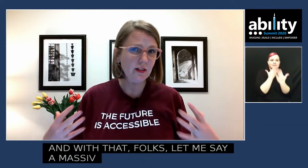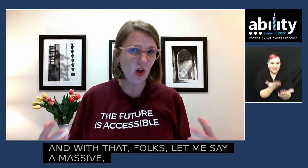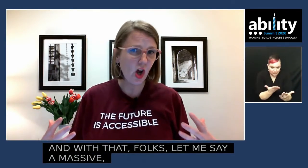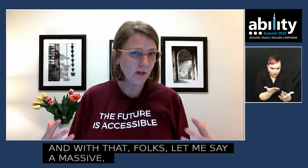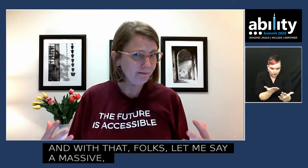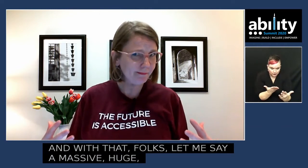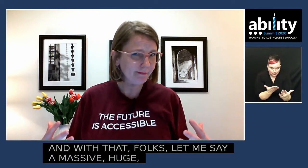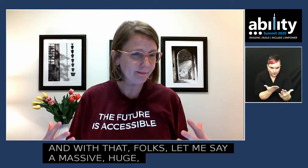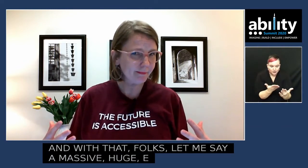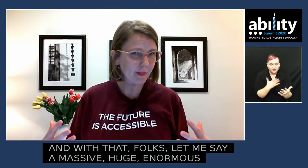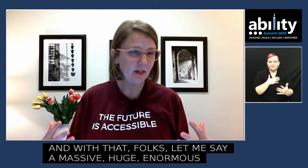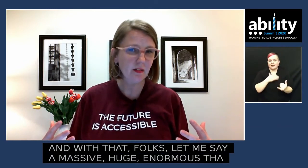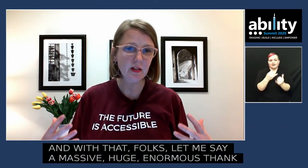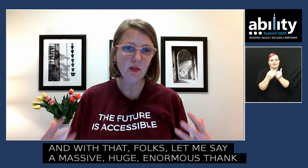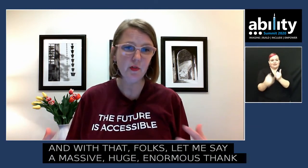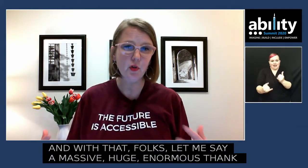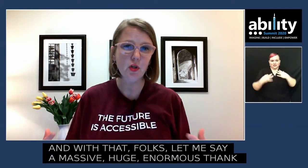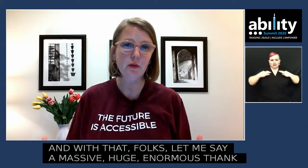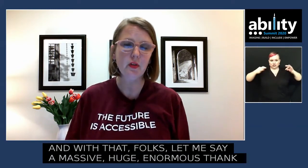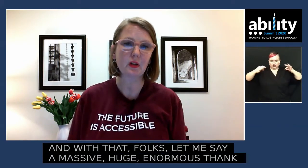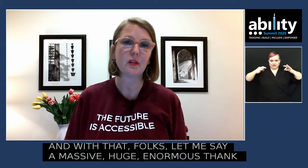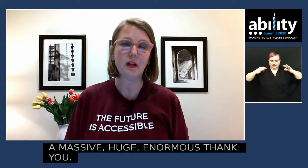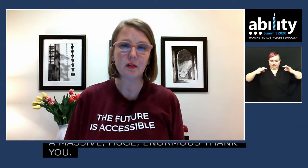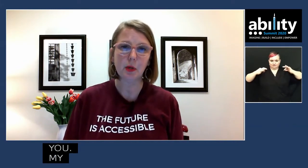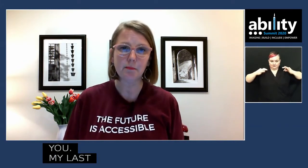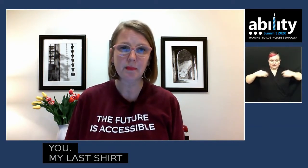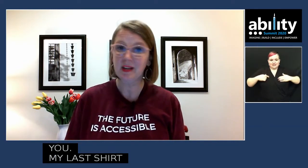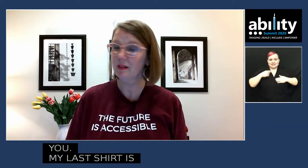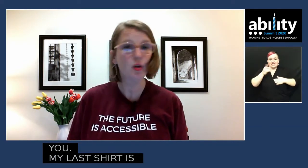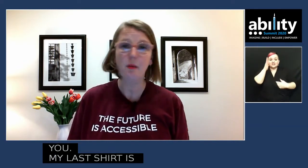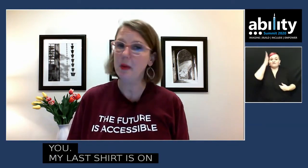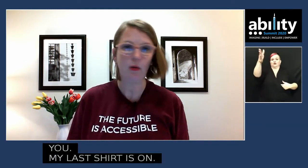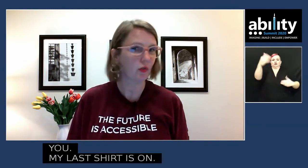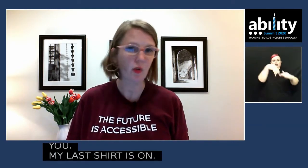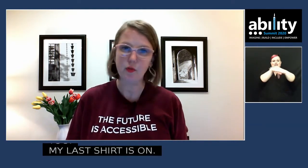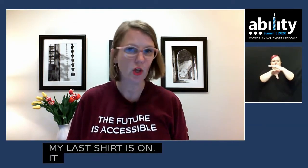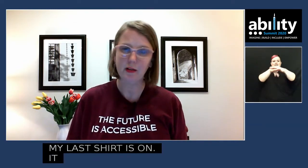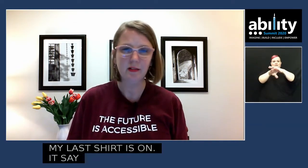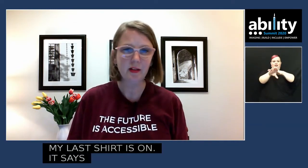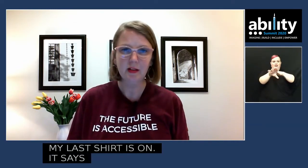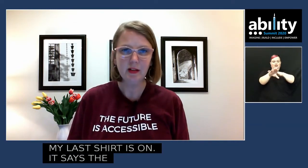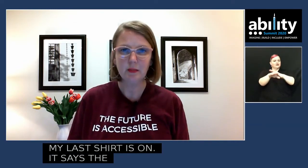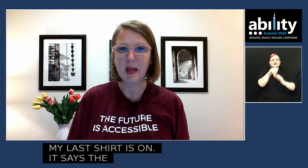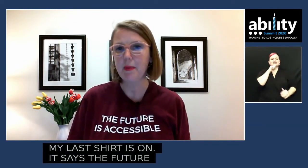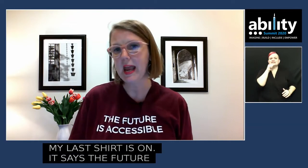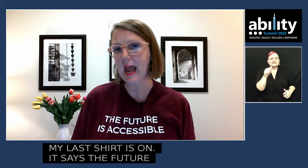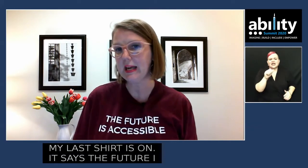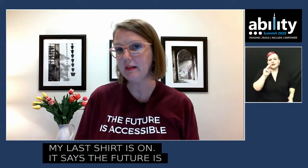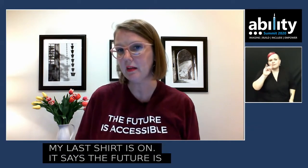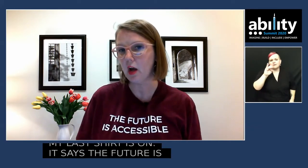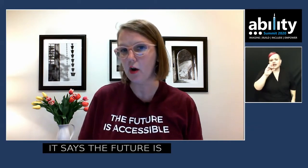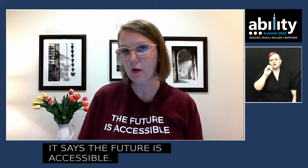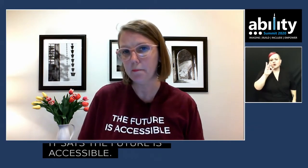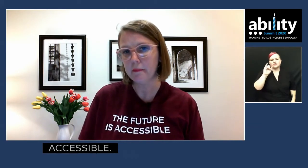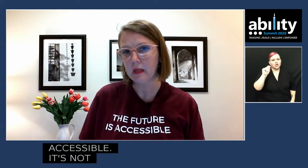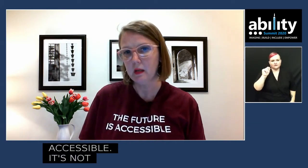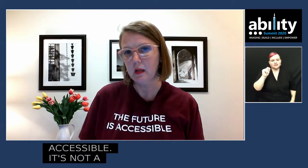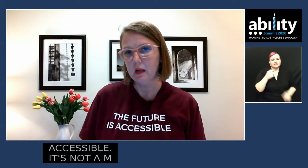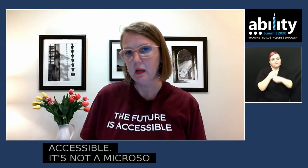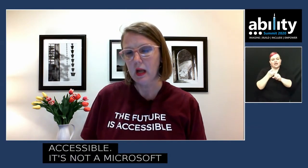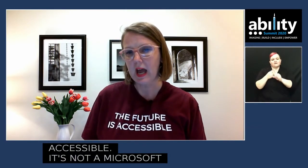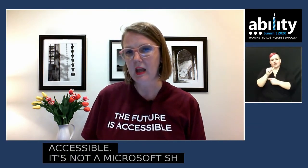last shirt is on. It says the future is accessible. It's not a Microsoft shirt. It's made by Annie